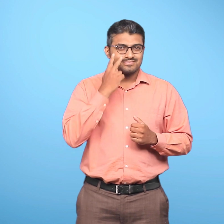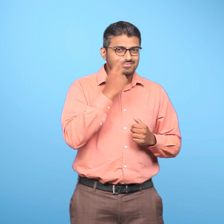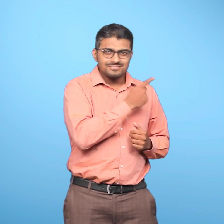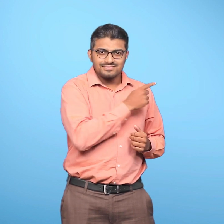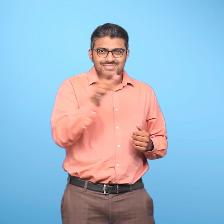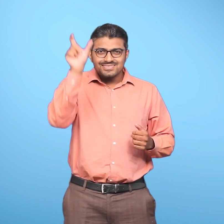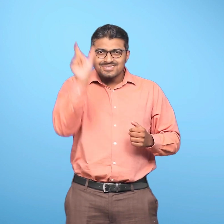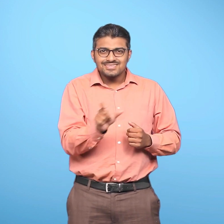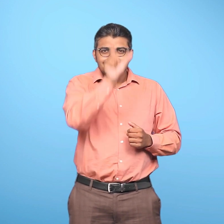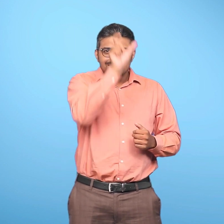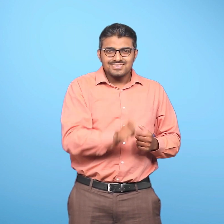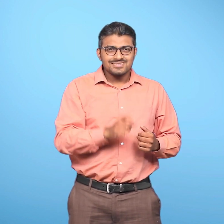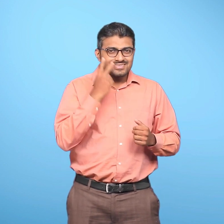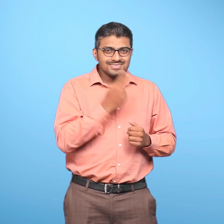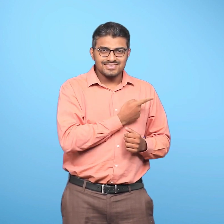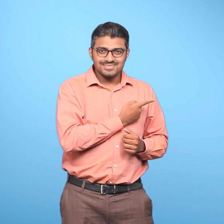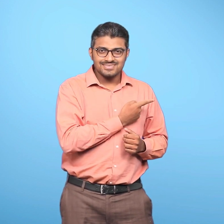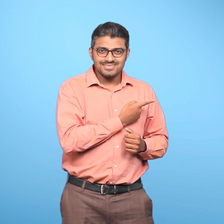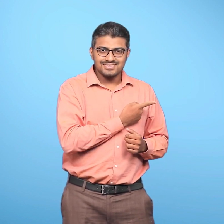Table 6.1.